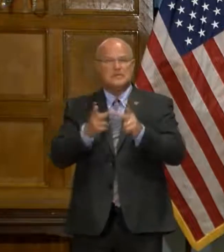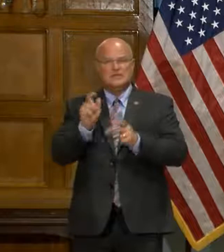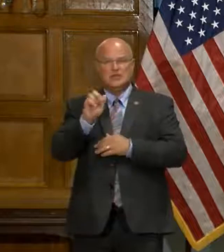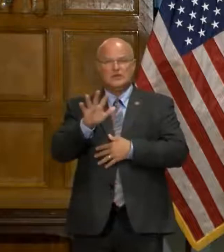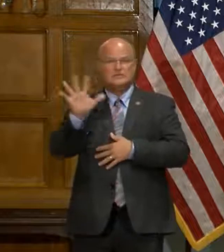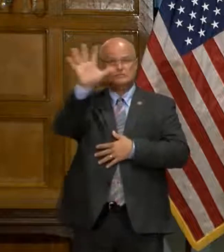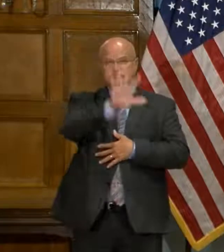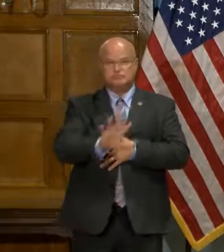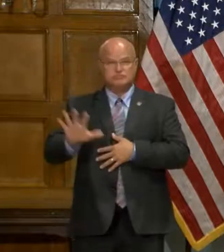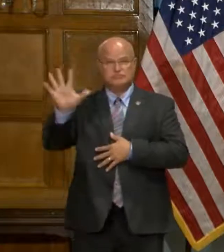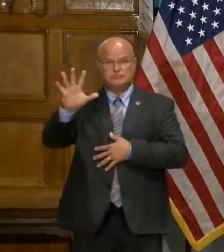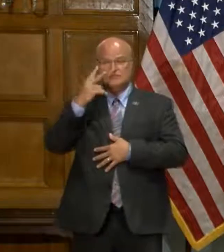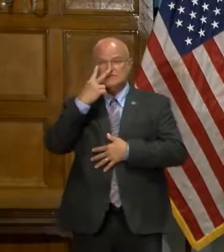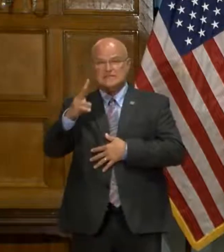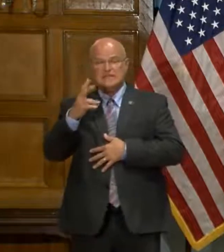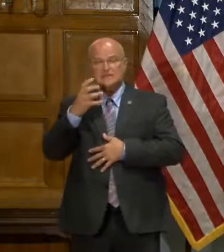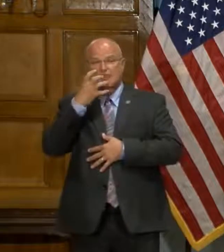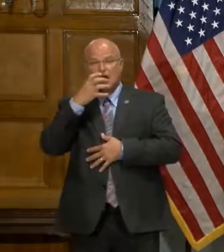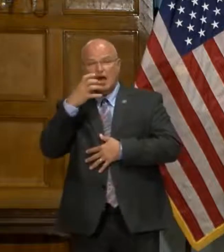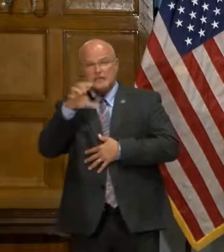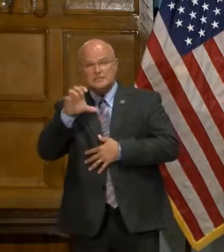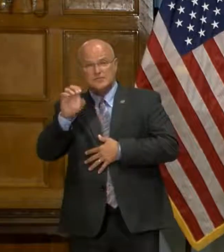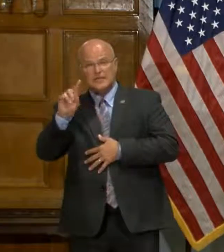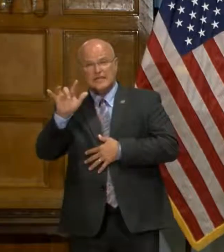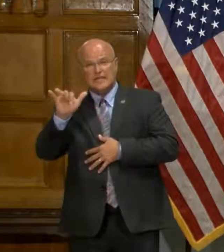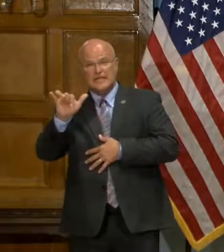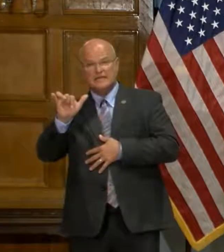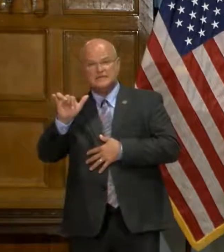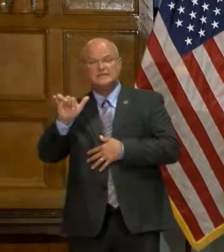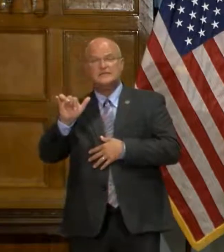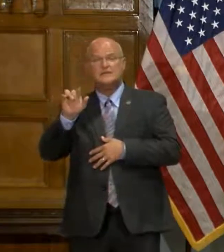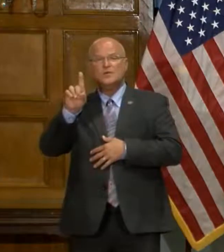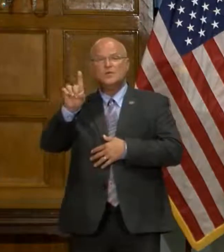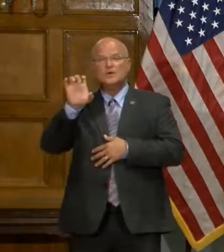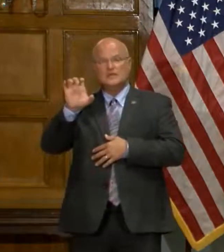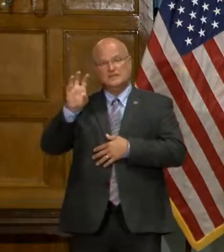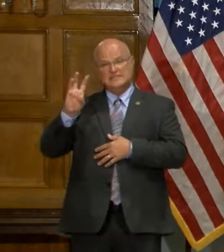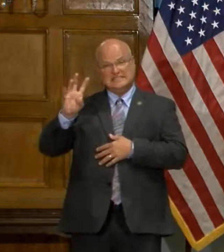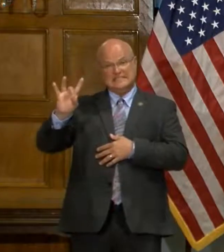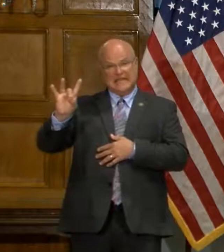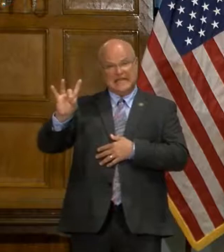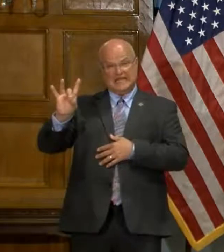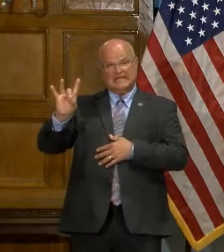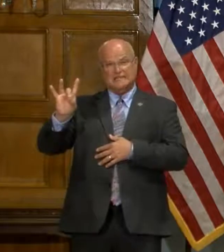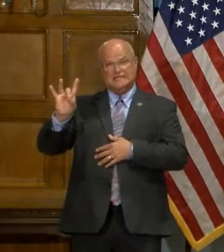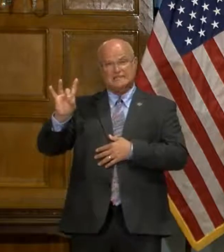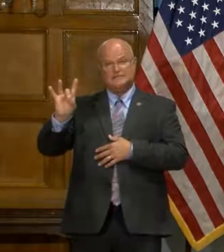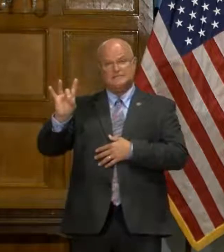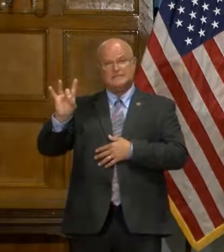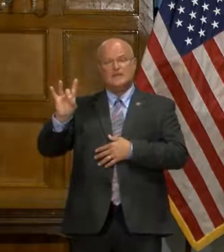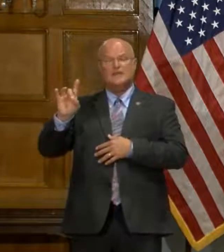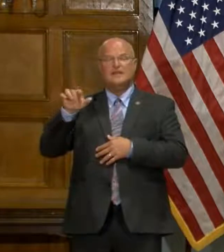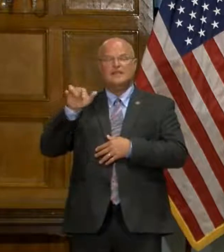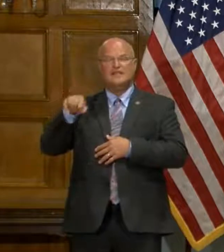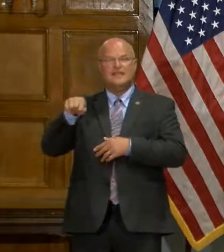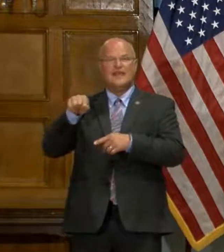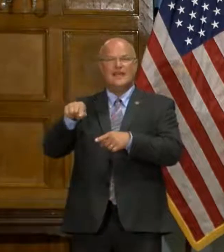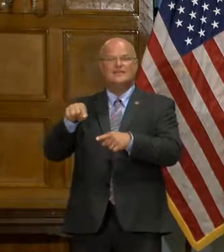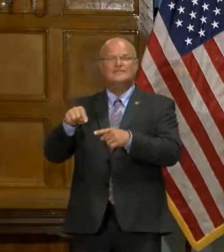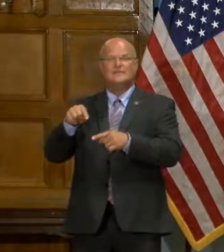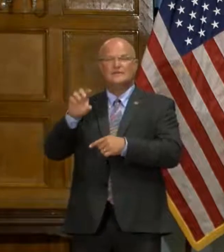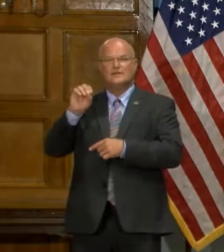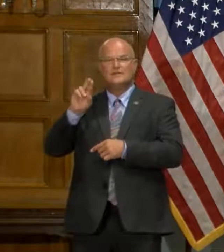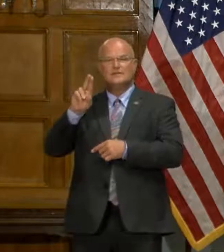see that Hot Spring County had 168 cases, largely attributable to